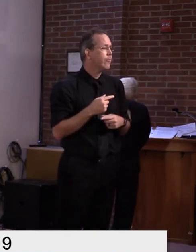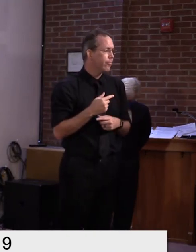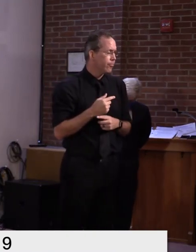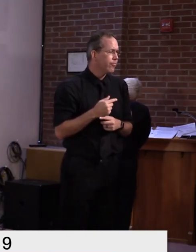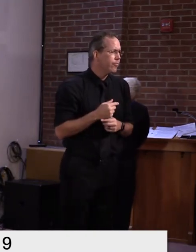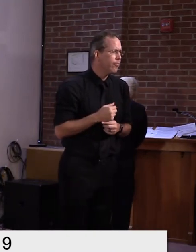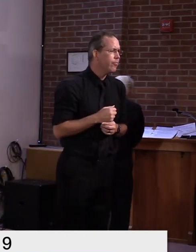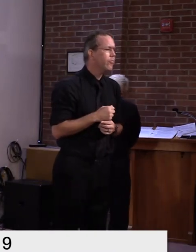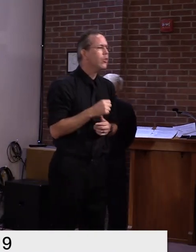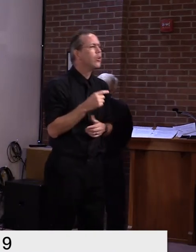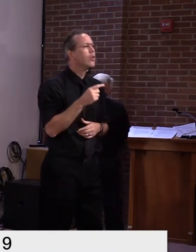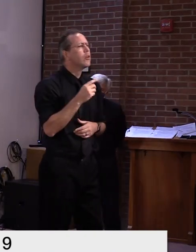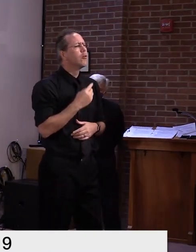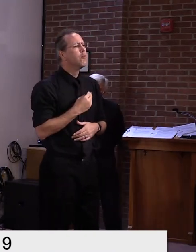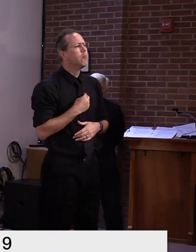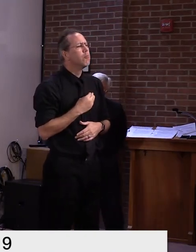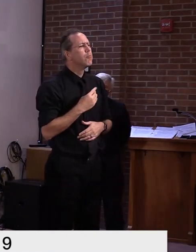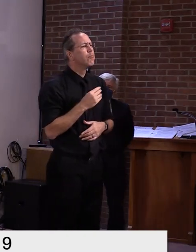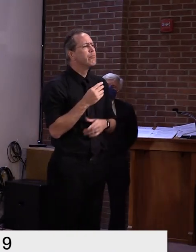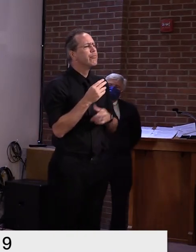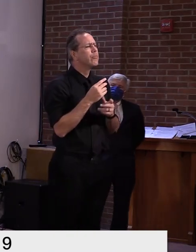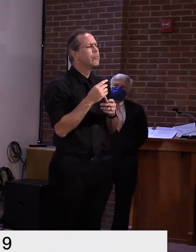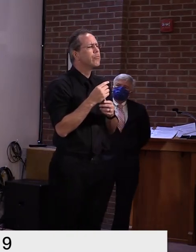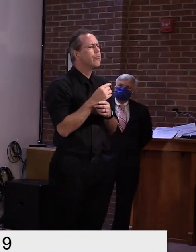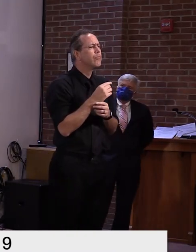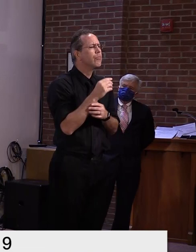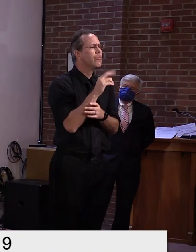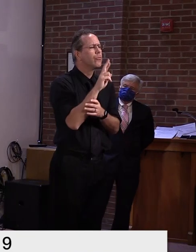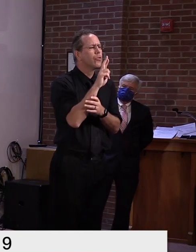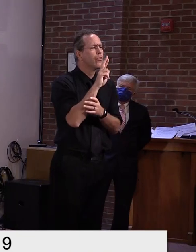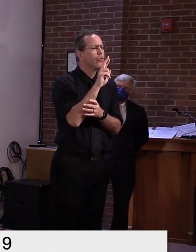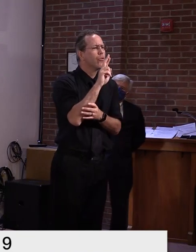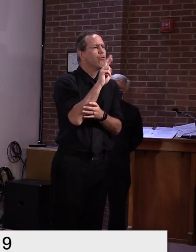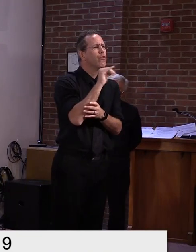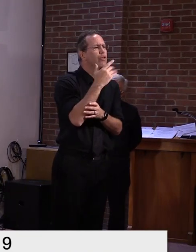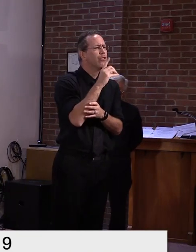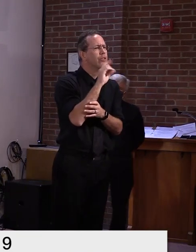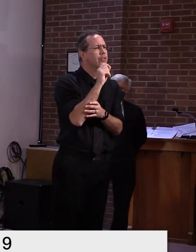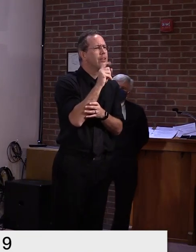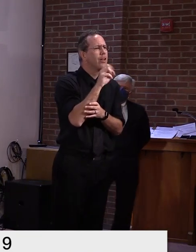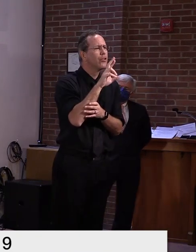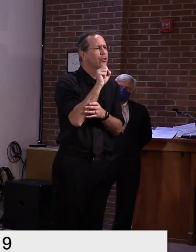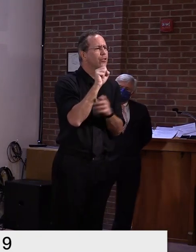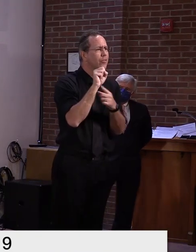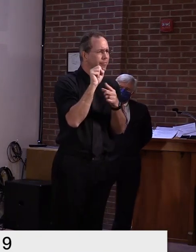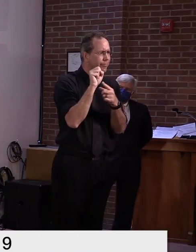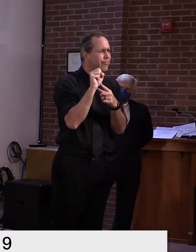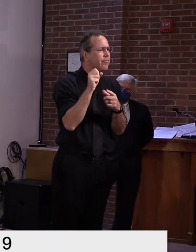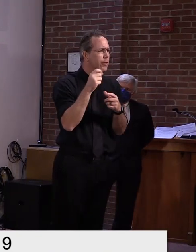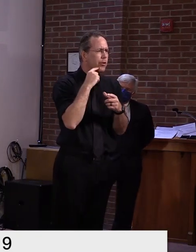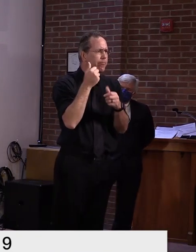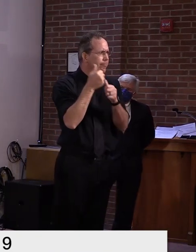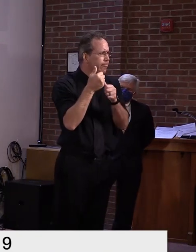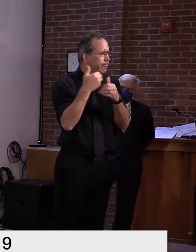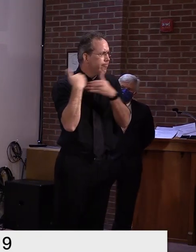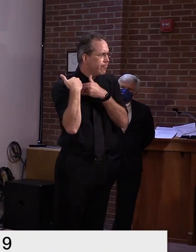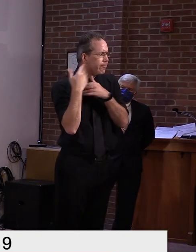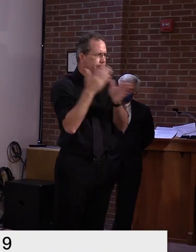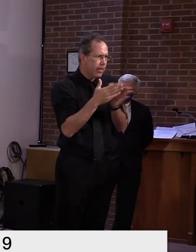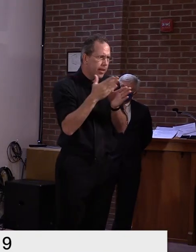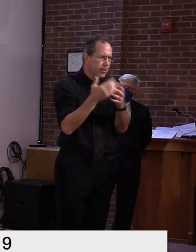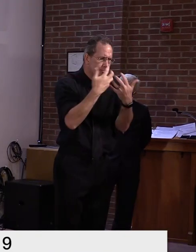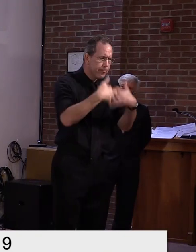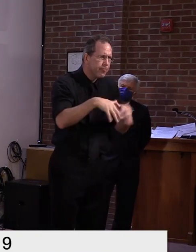universities. And we were adamant about making sure that we did this safely, as you might have reported in the past. I don't know if